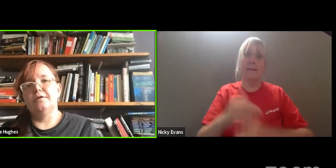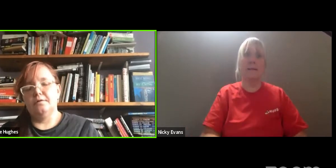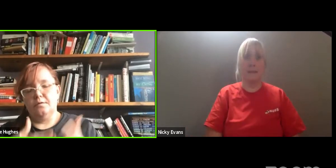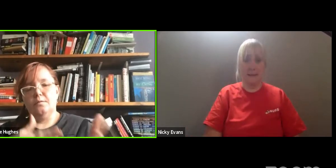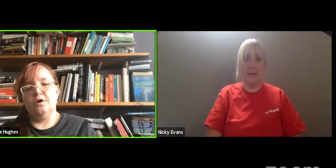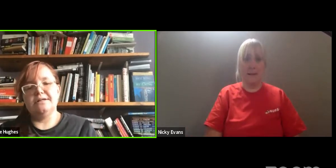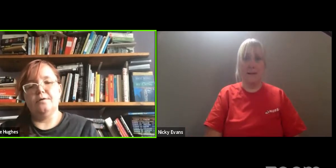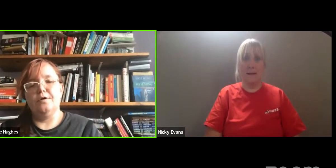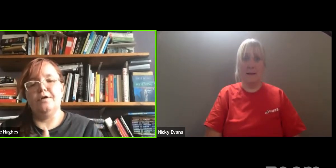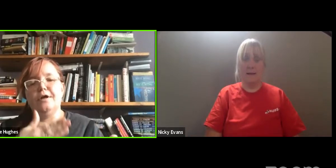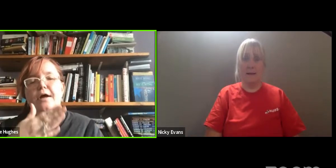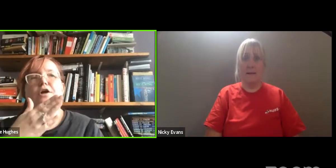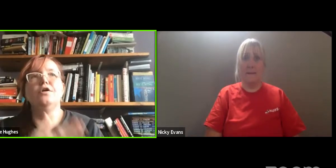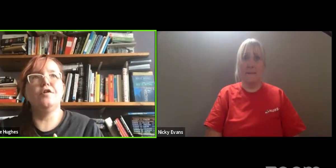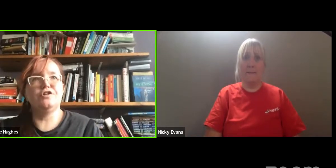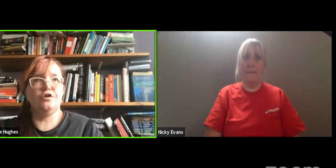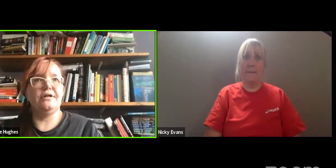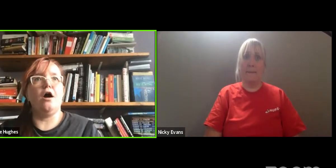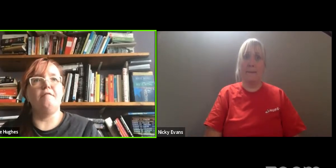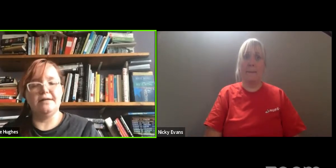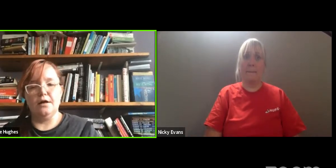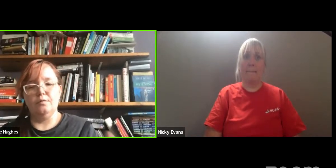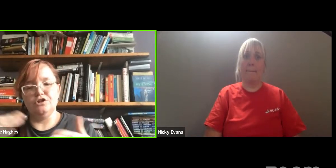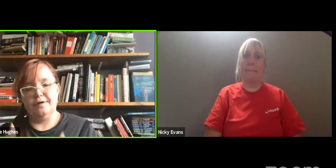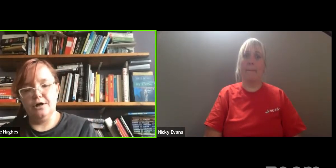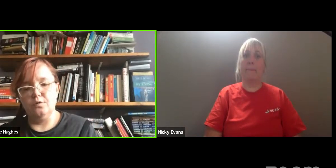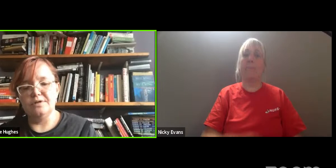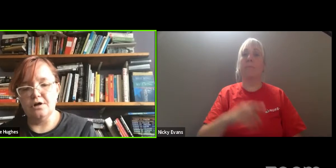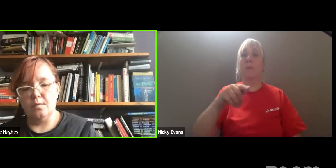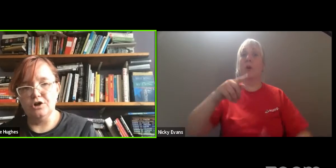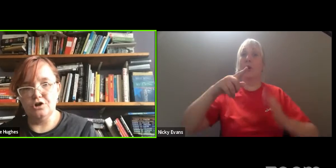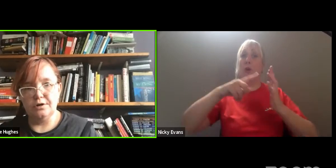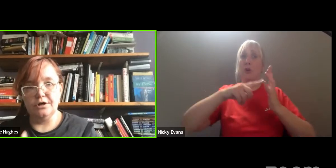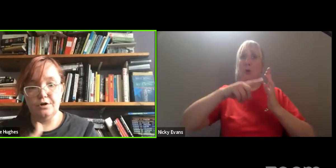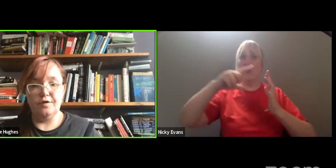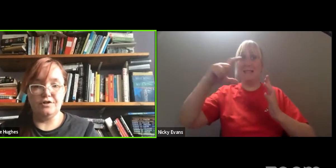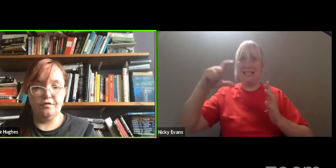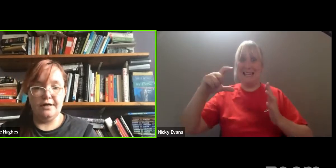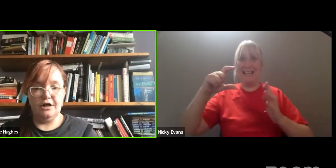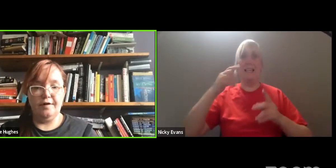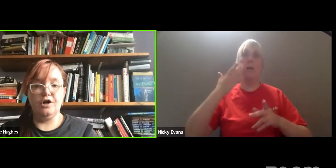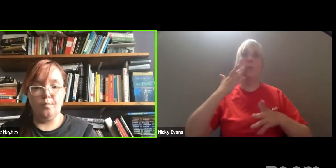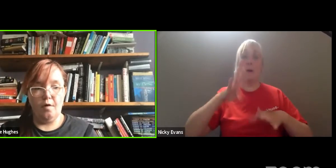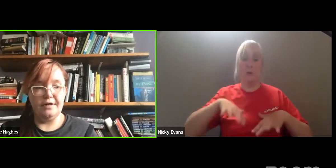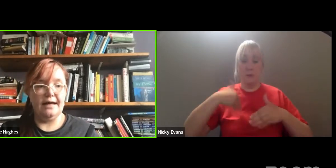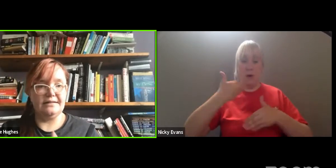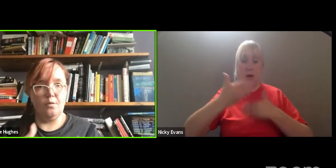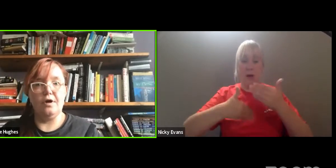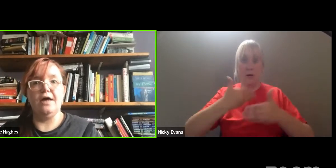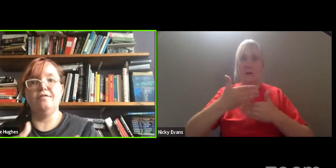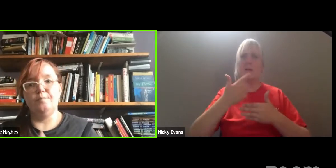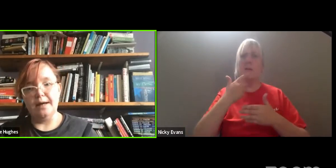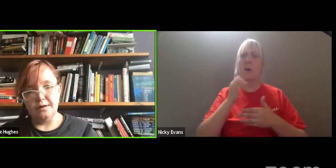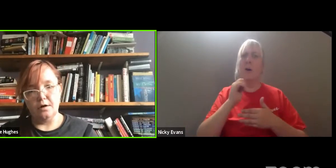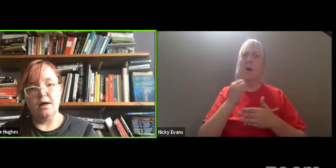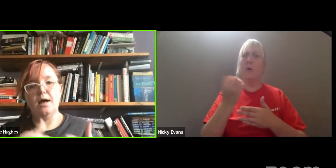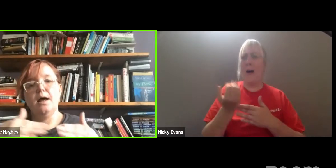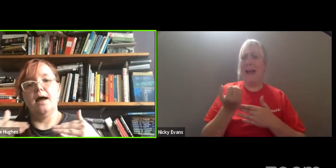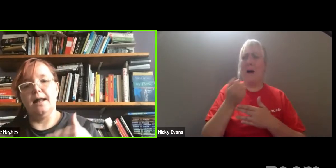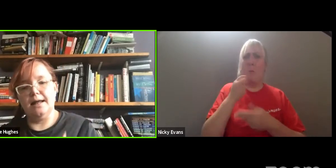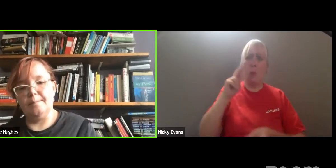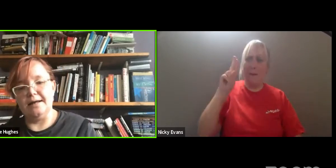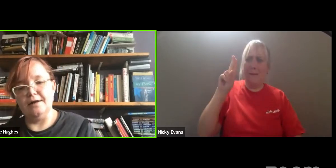We've got to call the universal credit already lowers your income. So once you're on universal credit, your income already gets lower if you've been